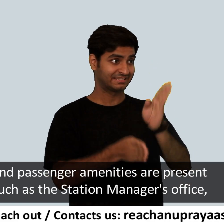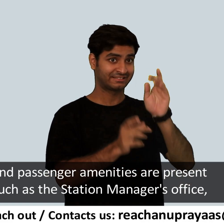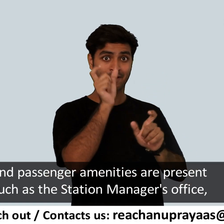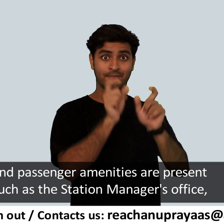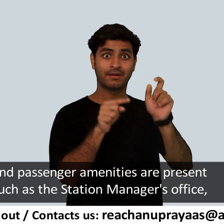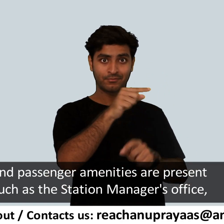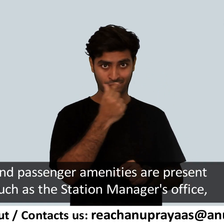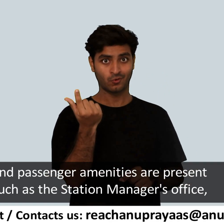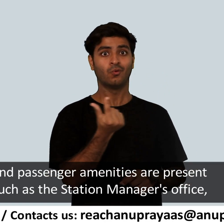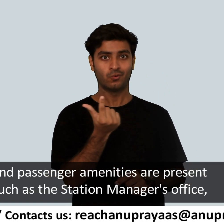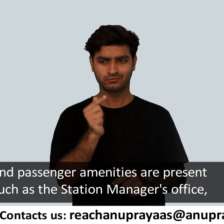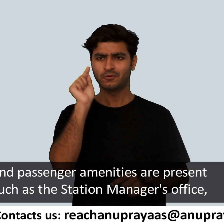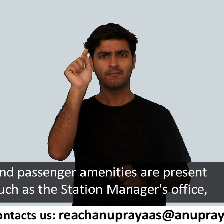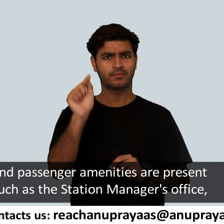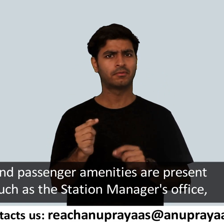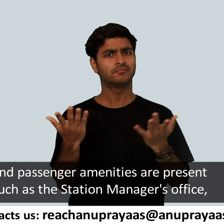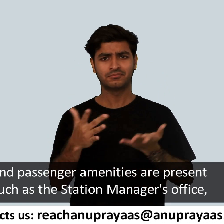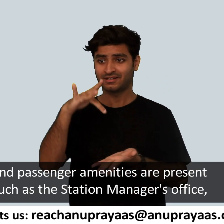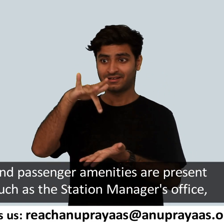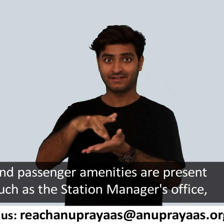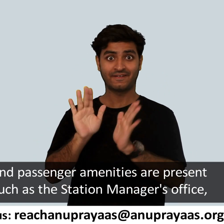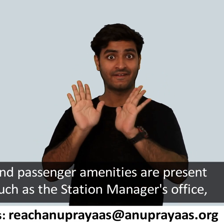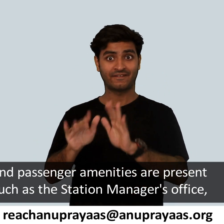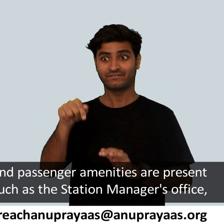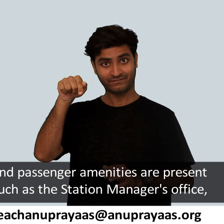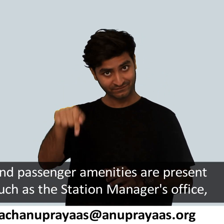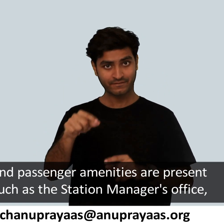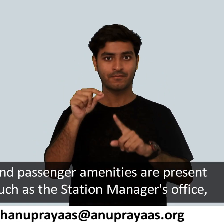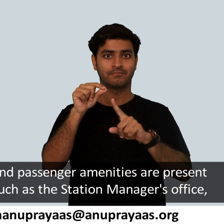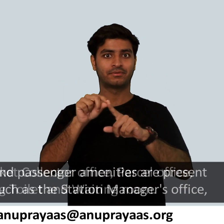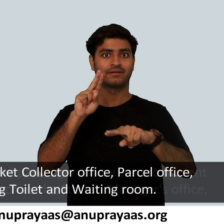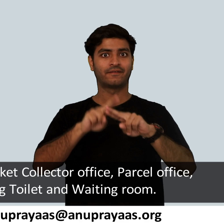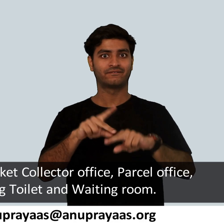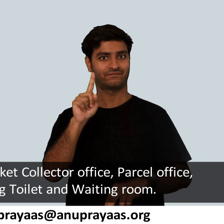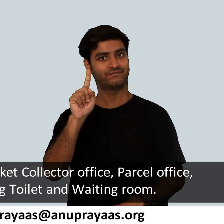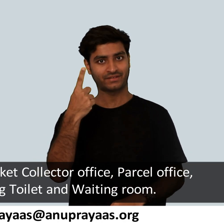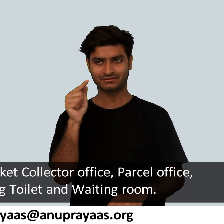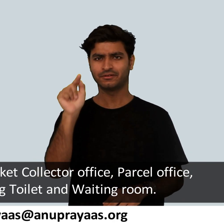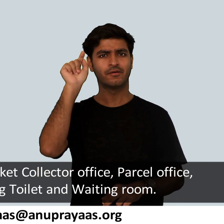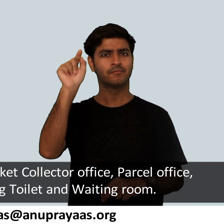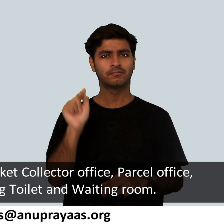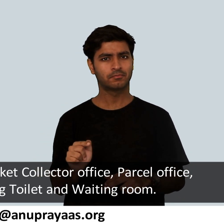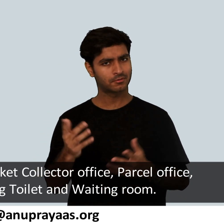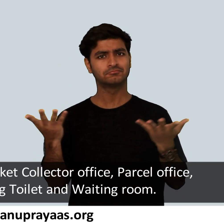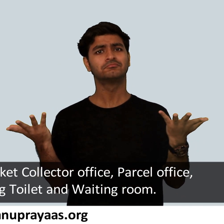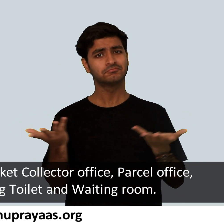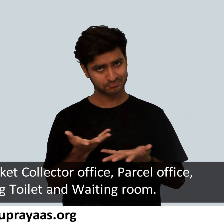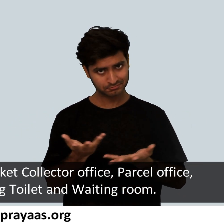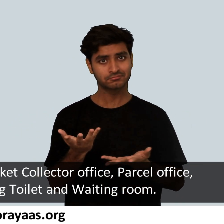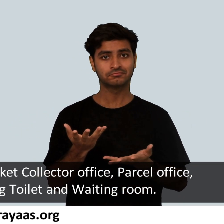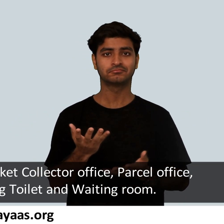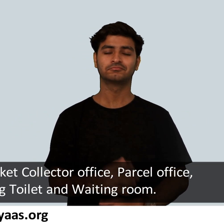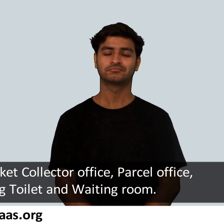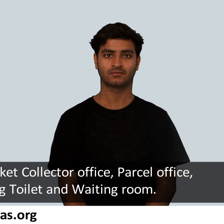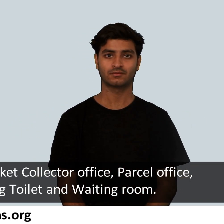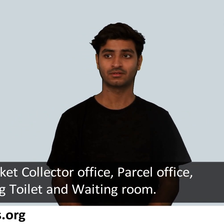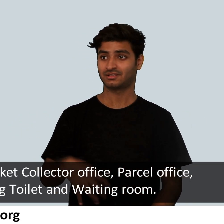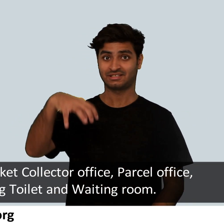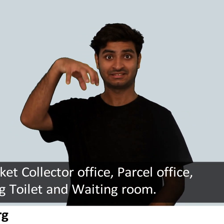amenities are present on platform 1 such as the station manager's office, VIP room, ticket